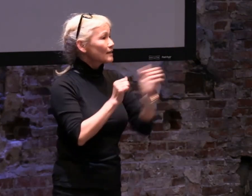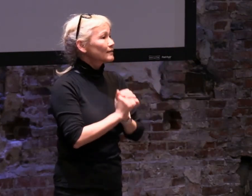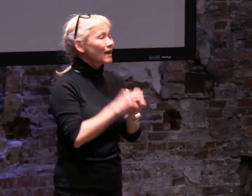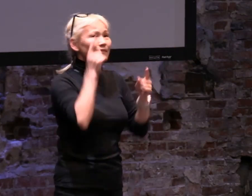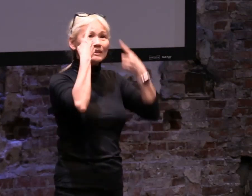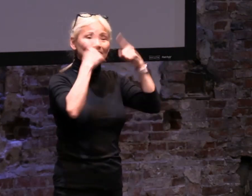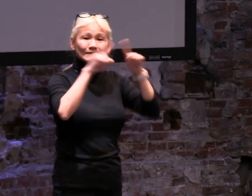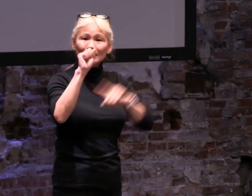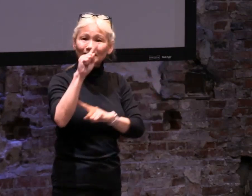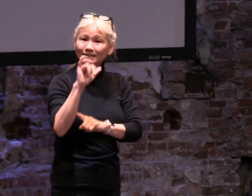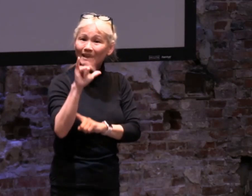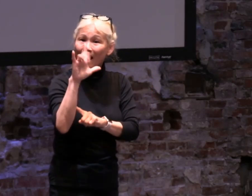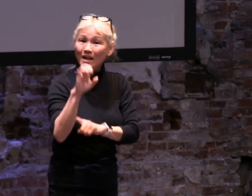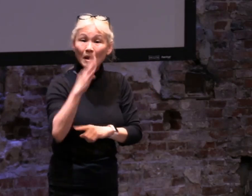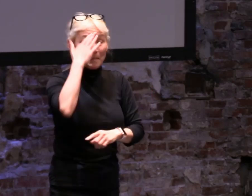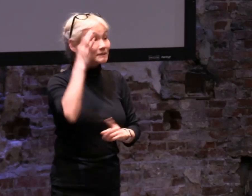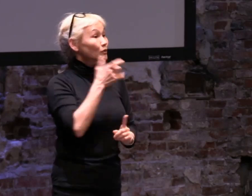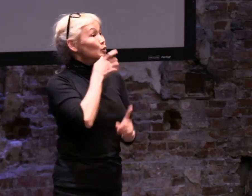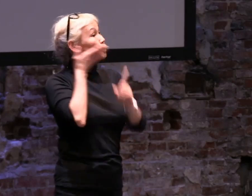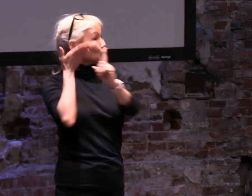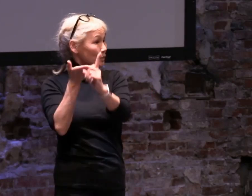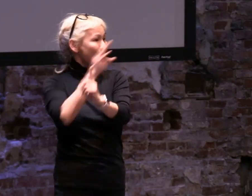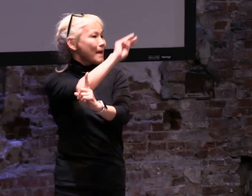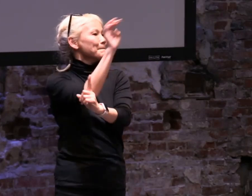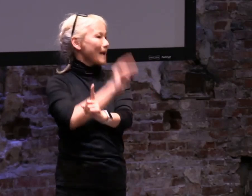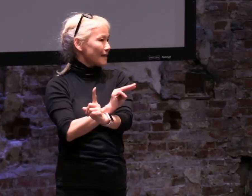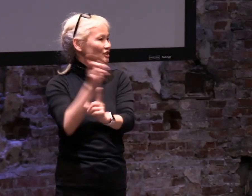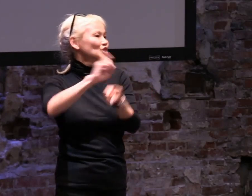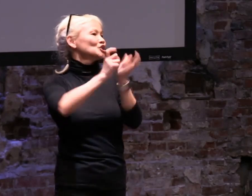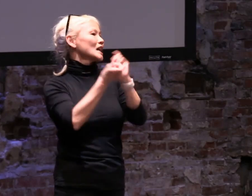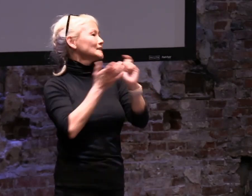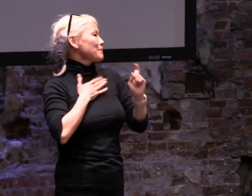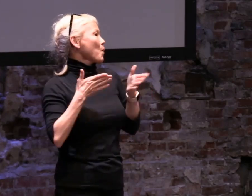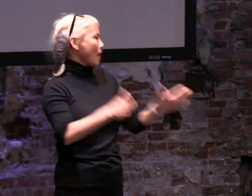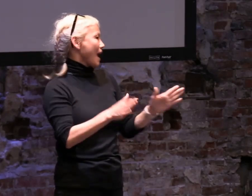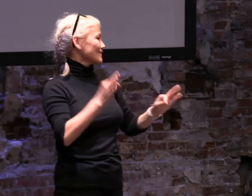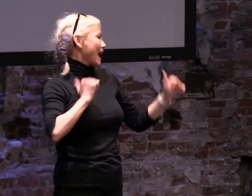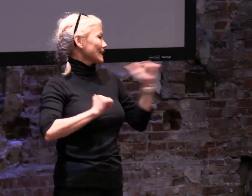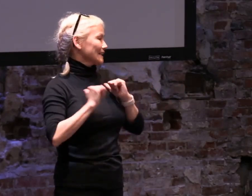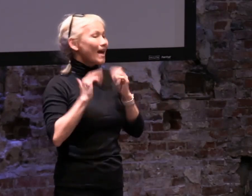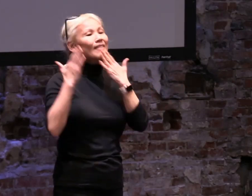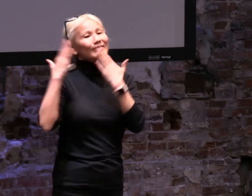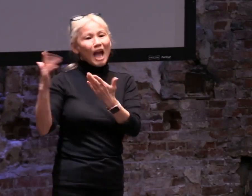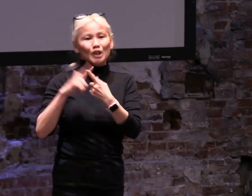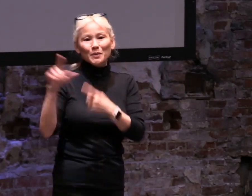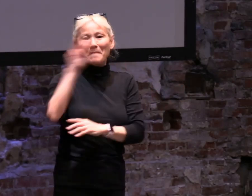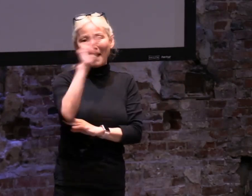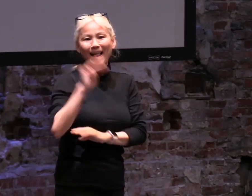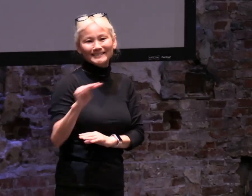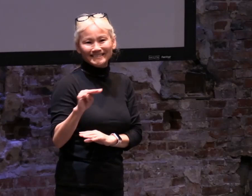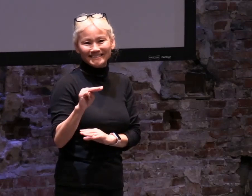to pursue more quality and fluidity in my sign style. So I actually have to thank that criticism, that